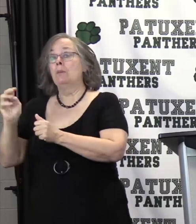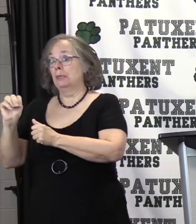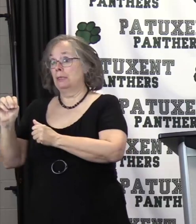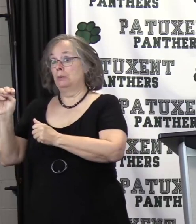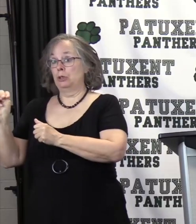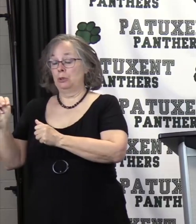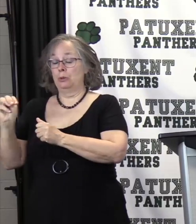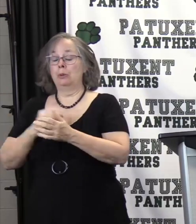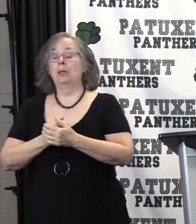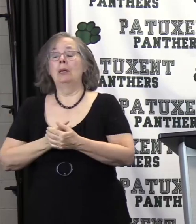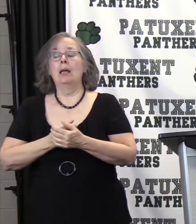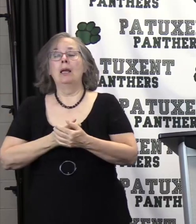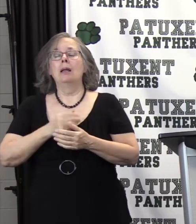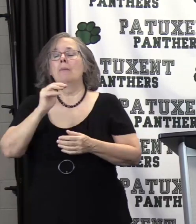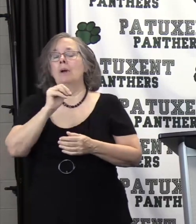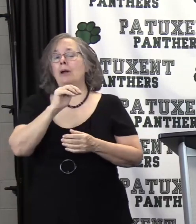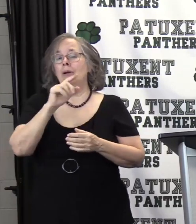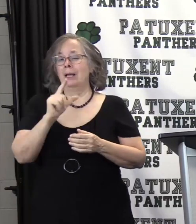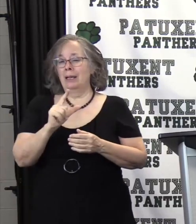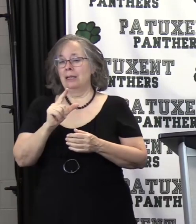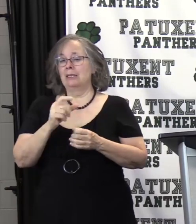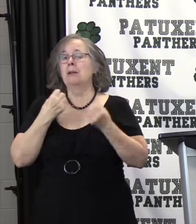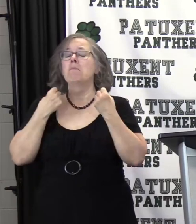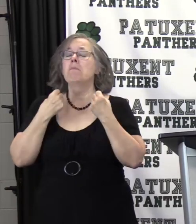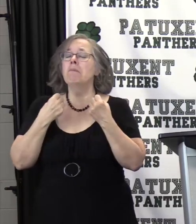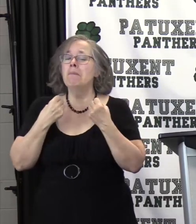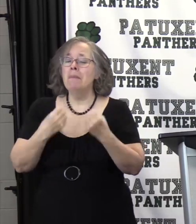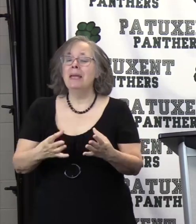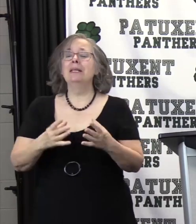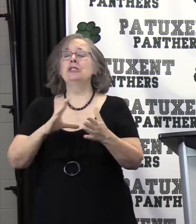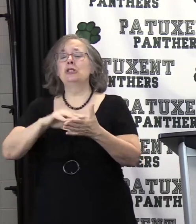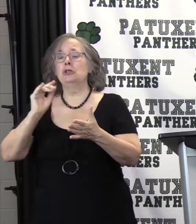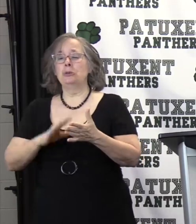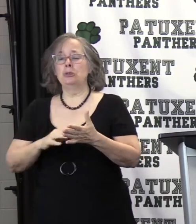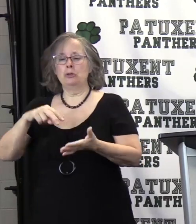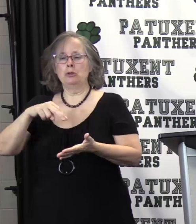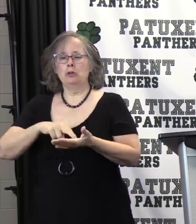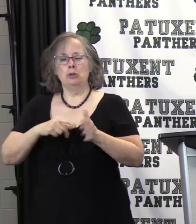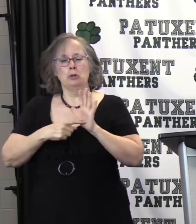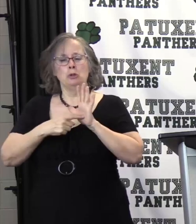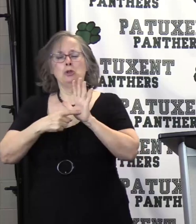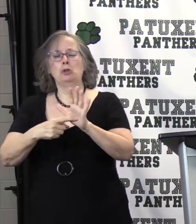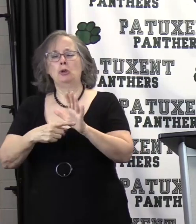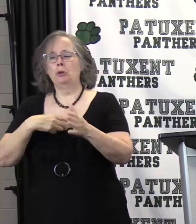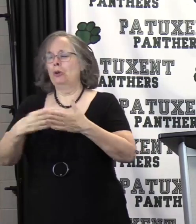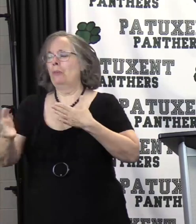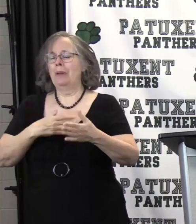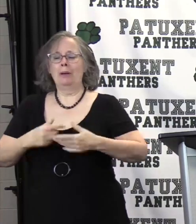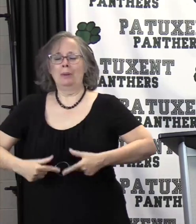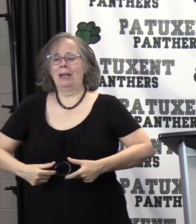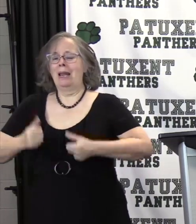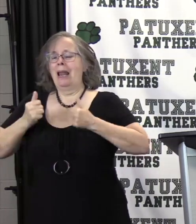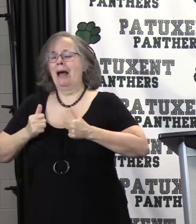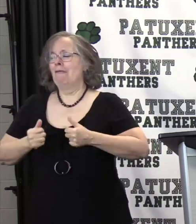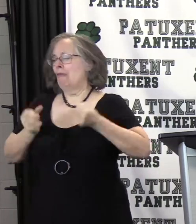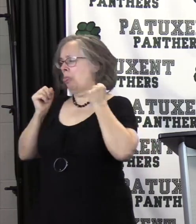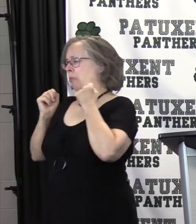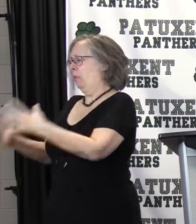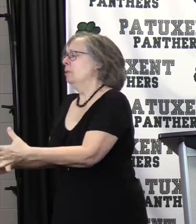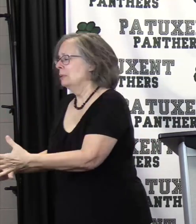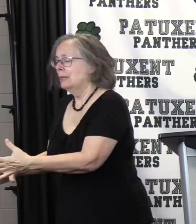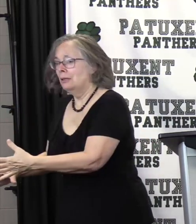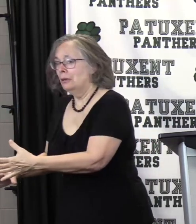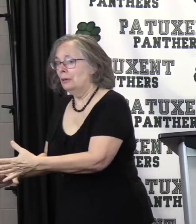And Meyer Lancaster, and the many students who have stood as an example that no matter what life throws at